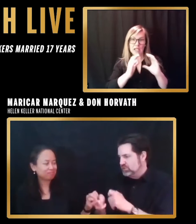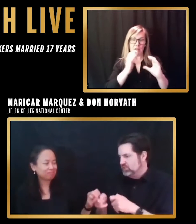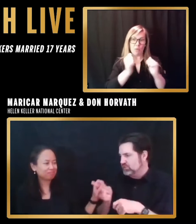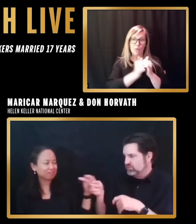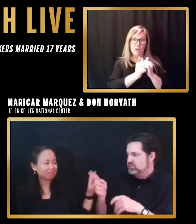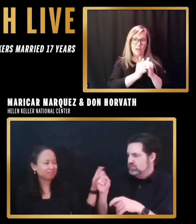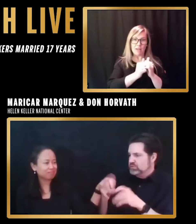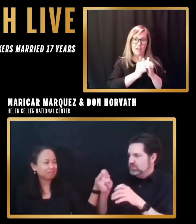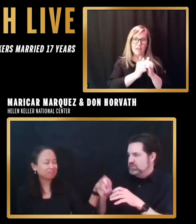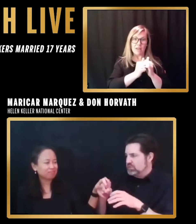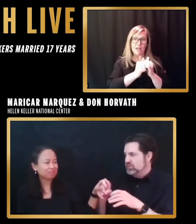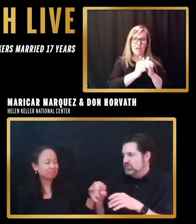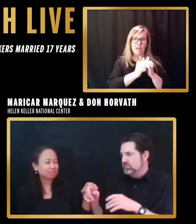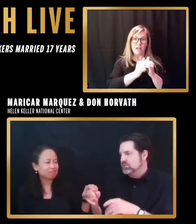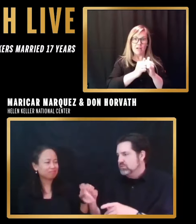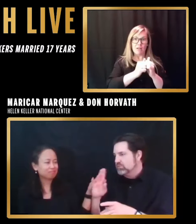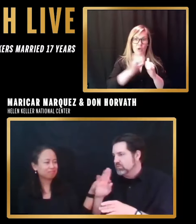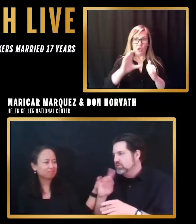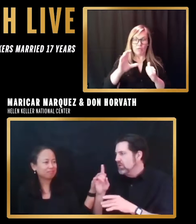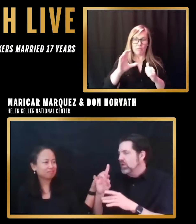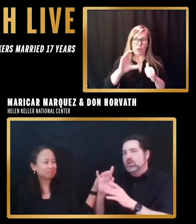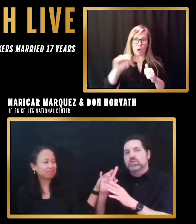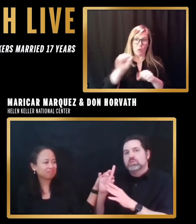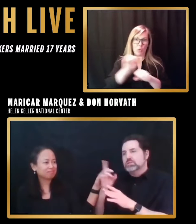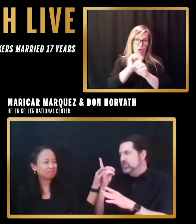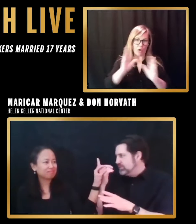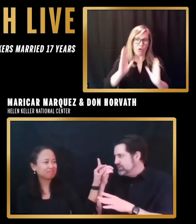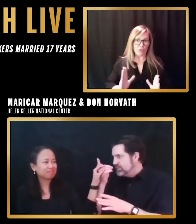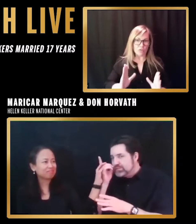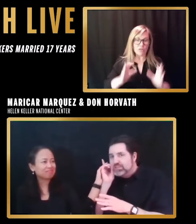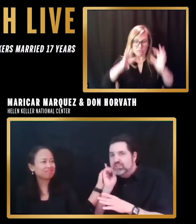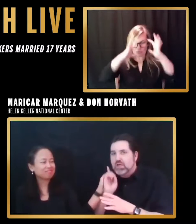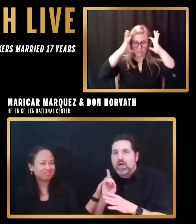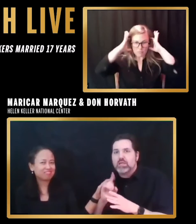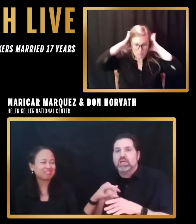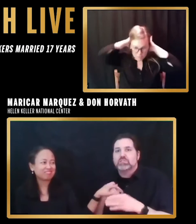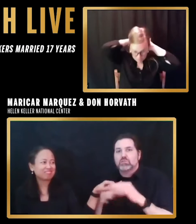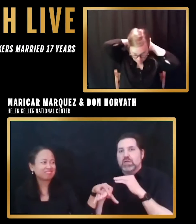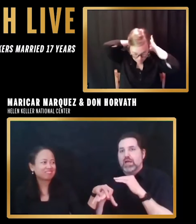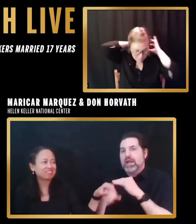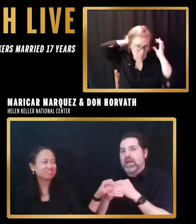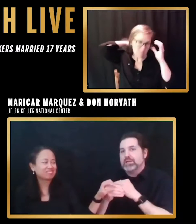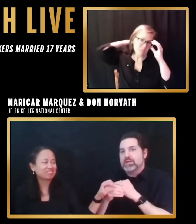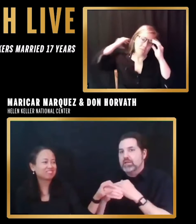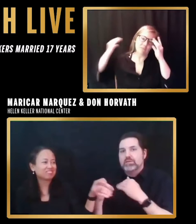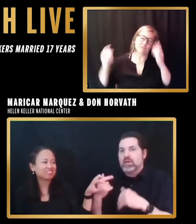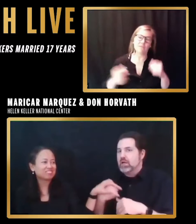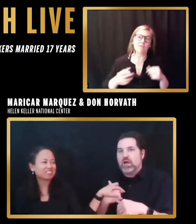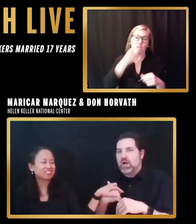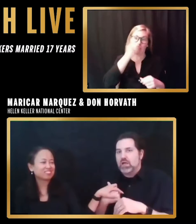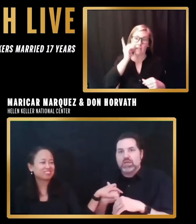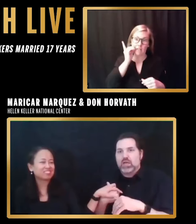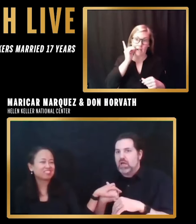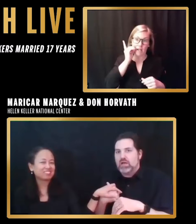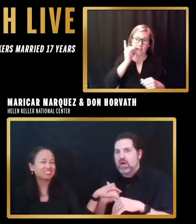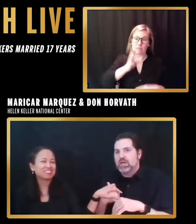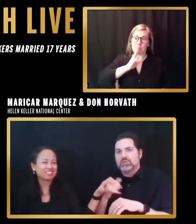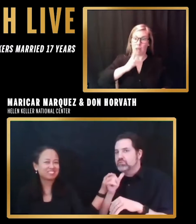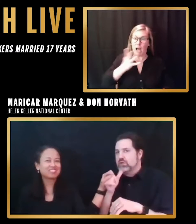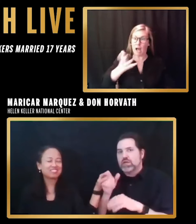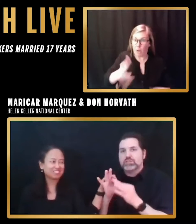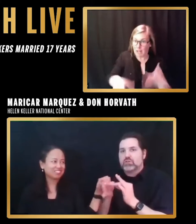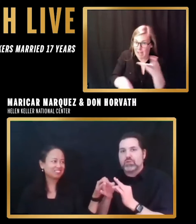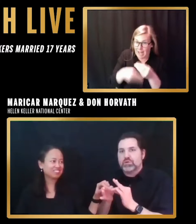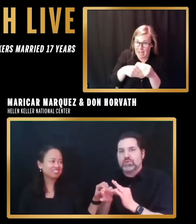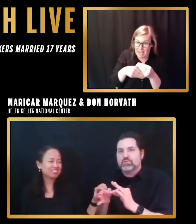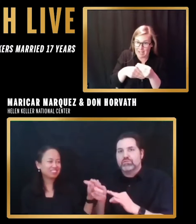communicate remotely during this time? This is Don. I just want to add that I do